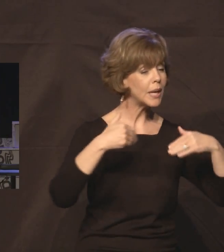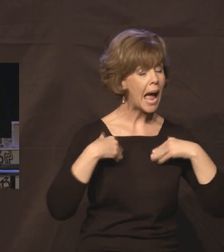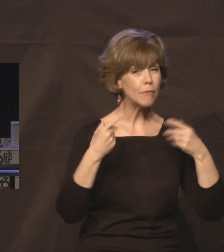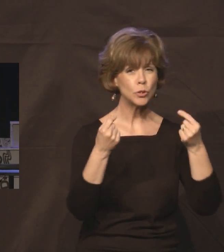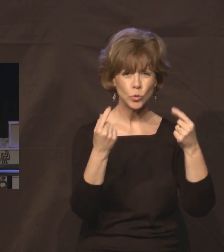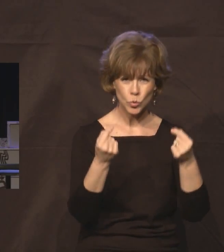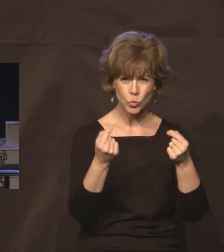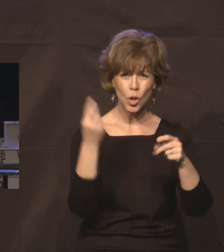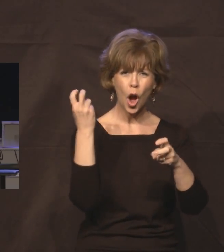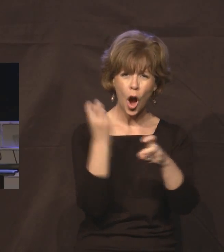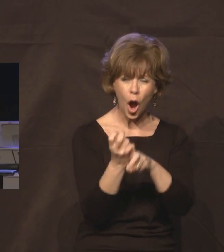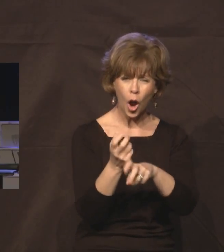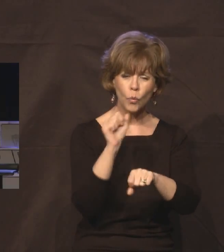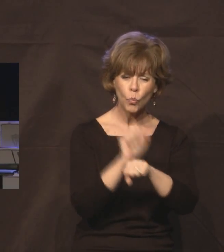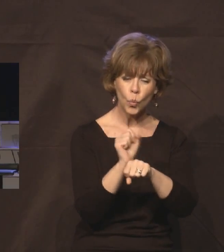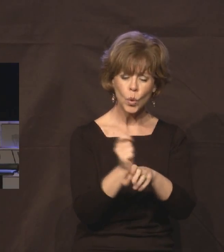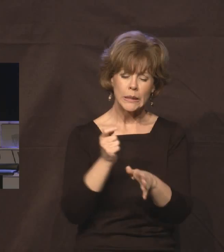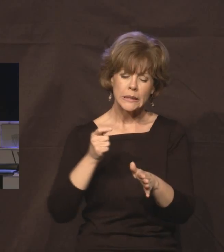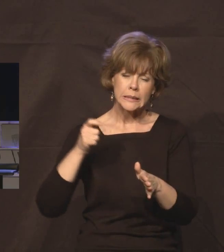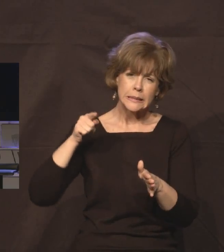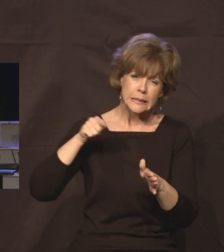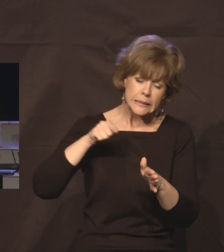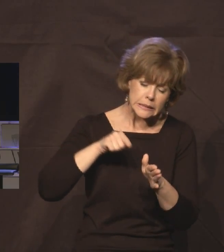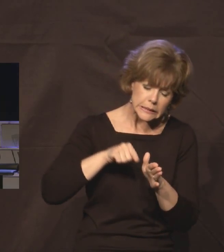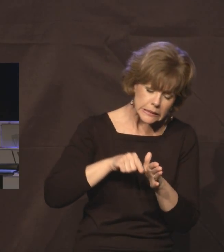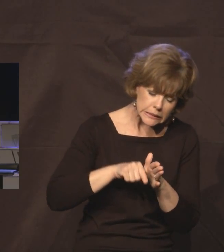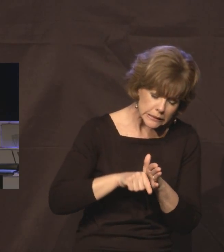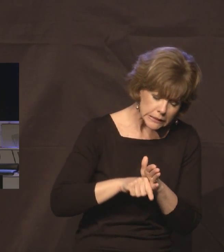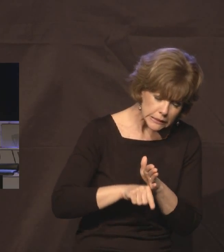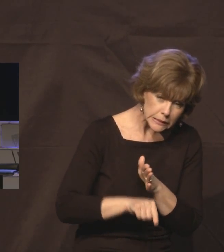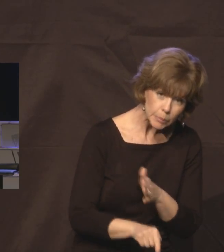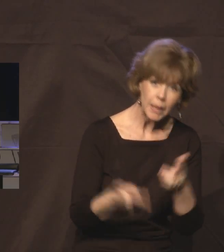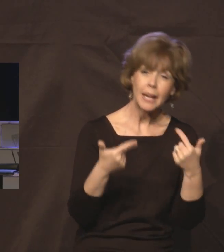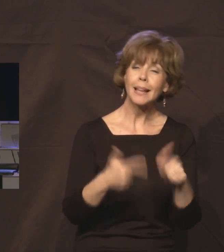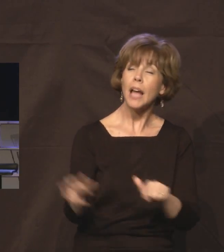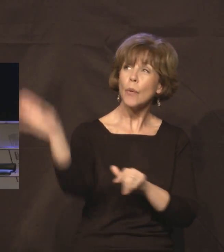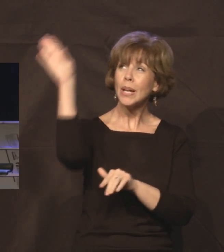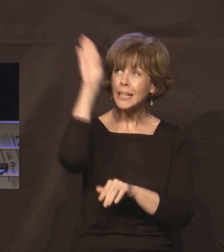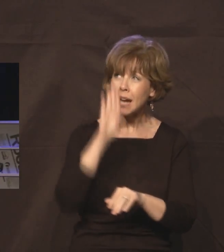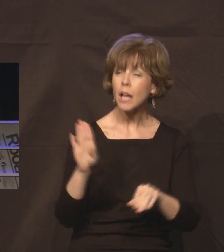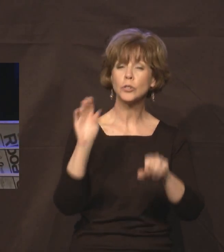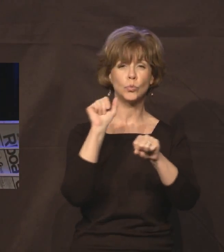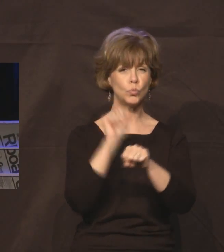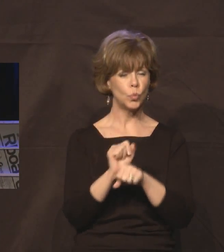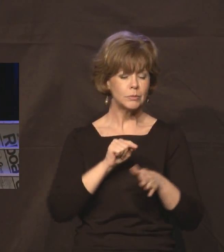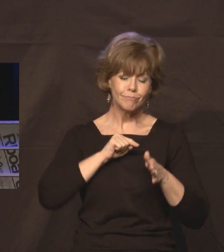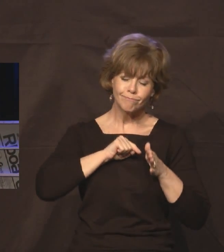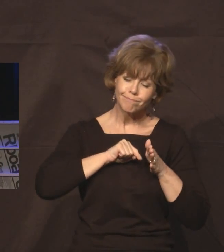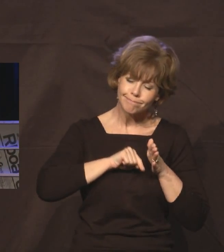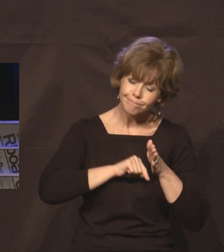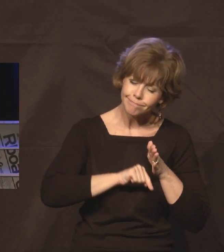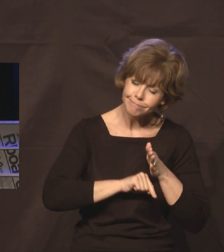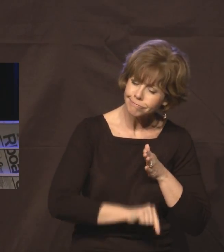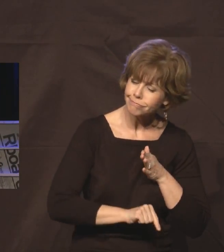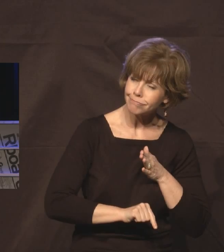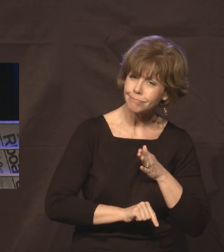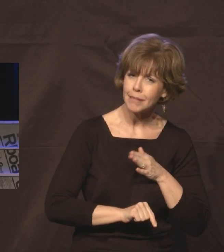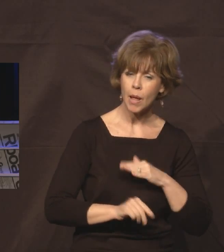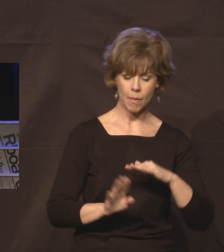deep. Of digging deep and allowing God to do a deep work in us that is beyond the